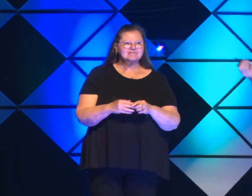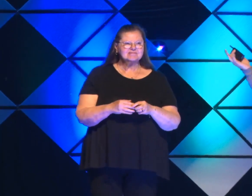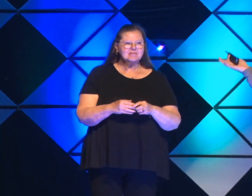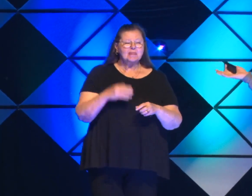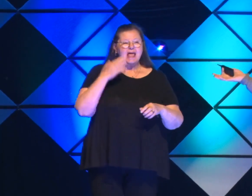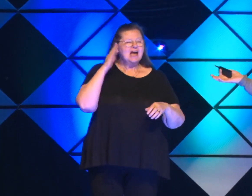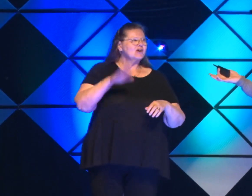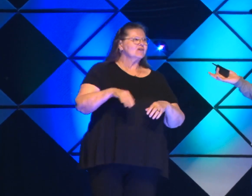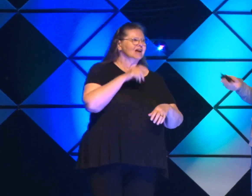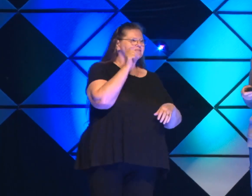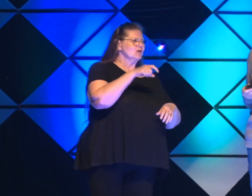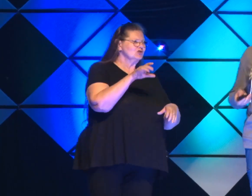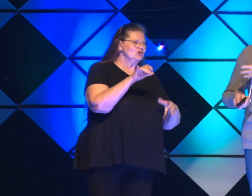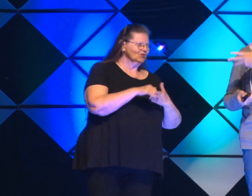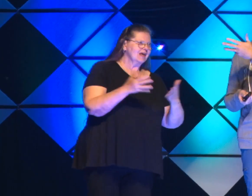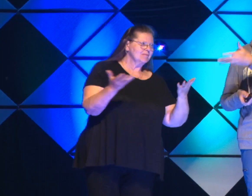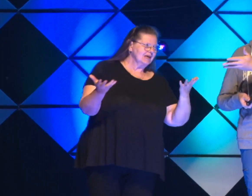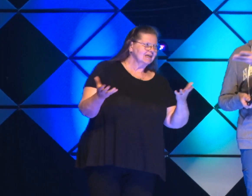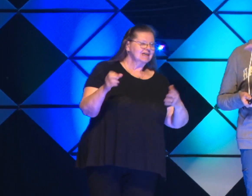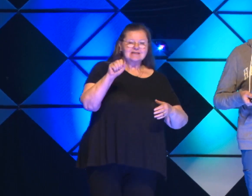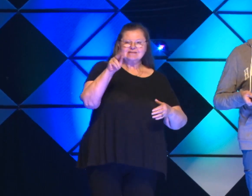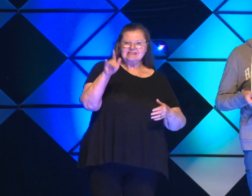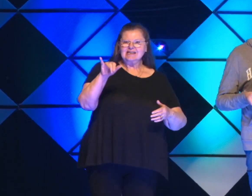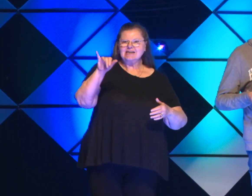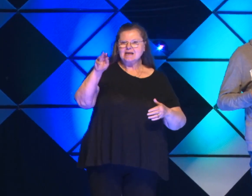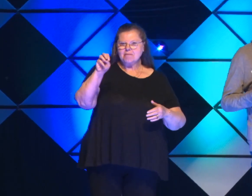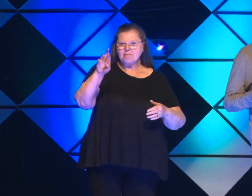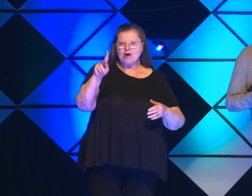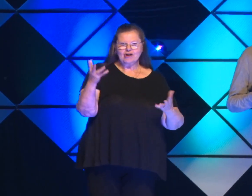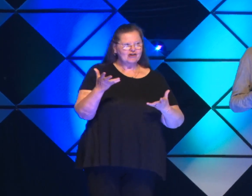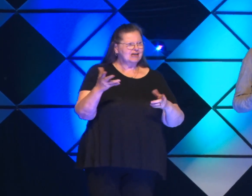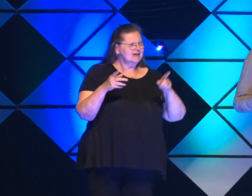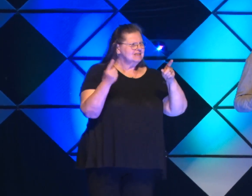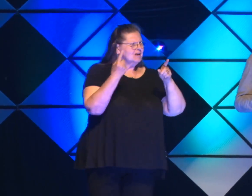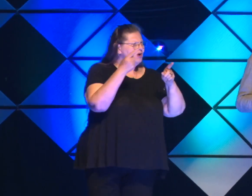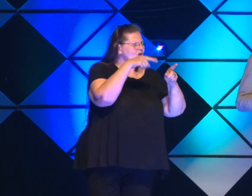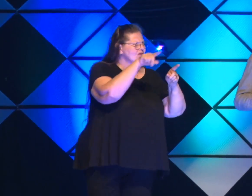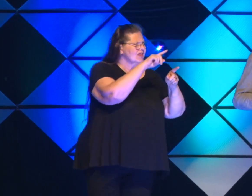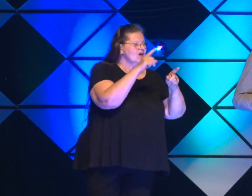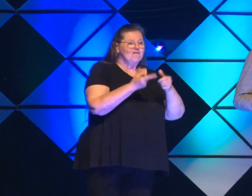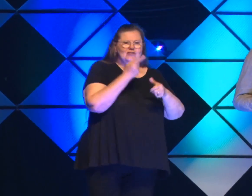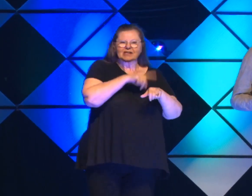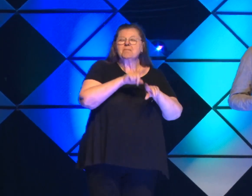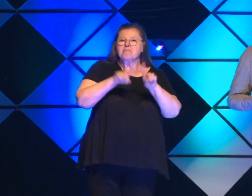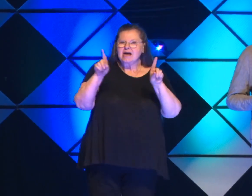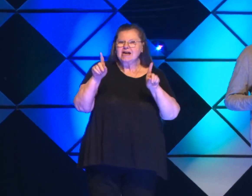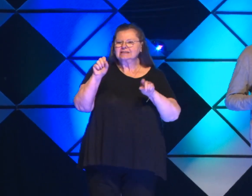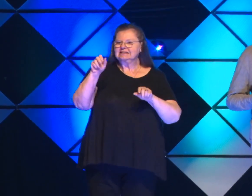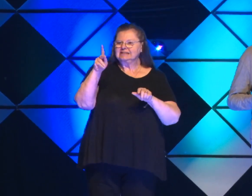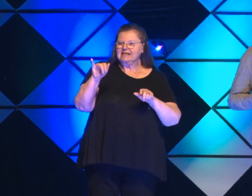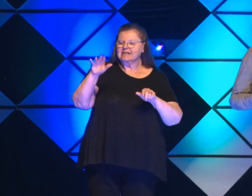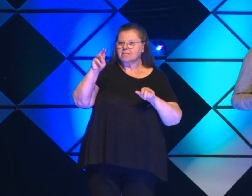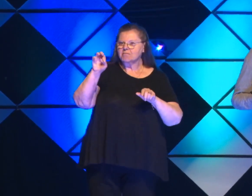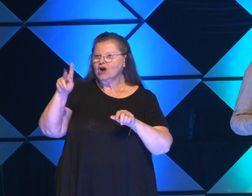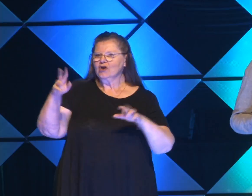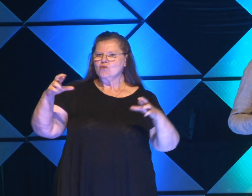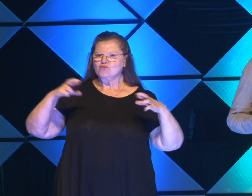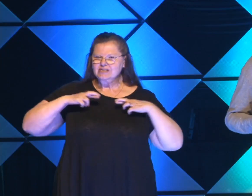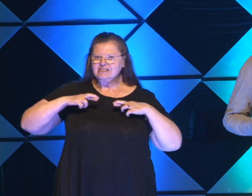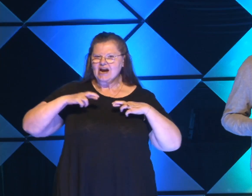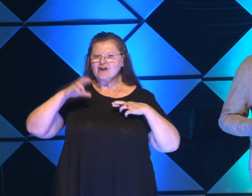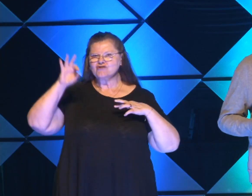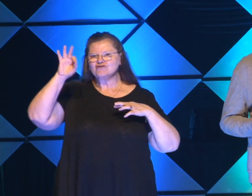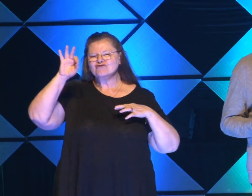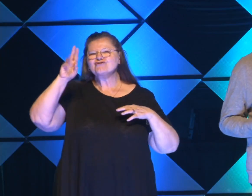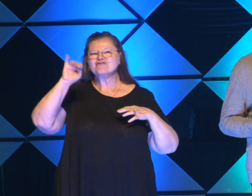I know we're never supposed to do this, but Sandy and Mark are here today. I think like maybe one of the first times, but Sandy and Mark are retired United